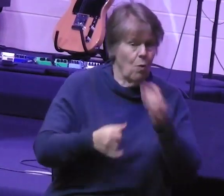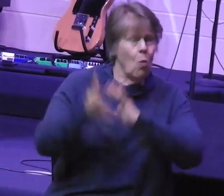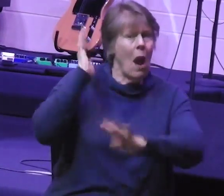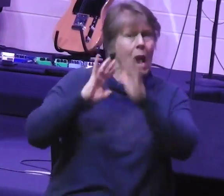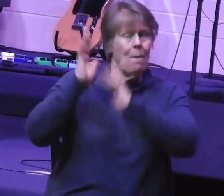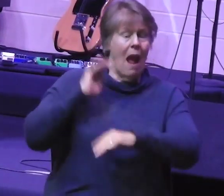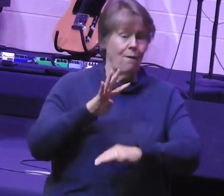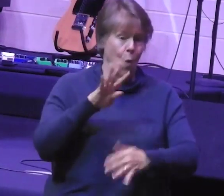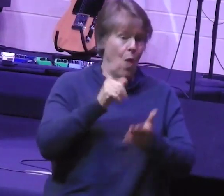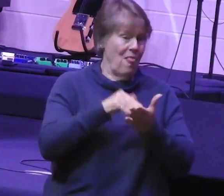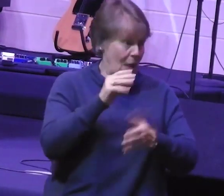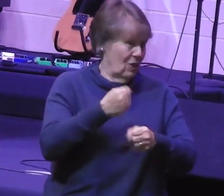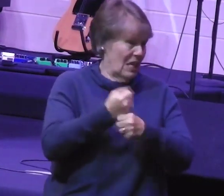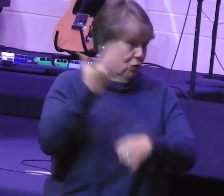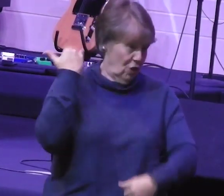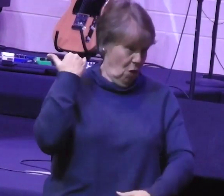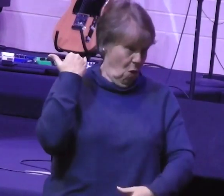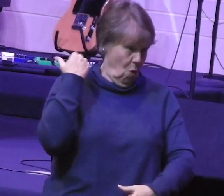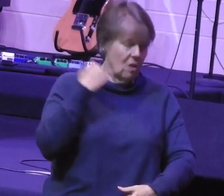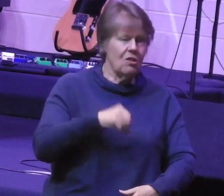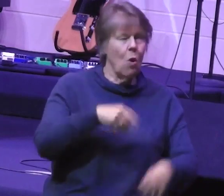yourself, 4,000 years ago.